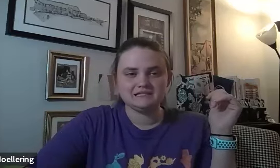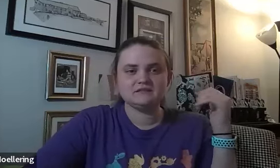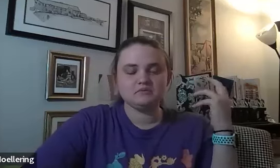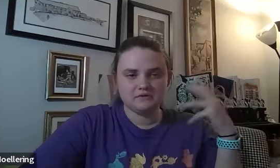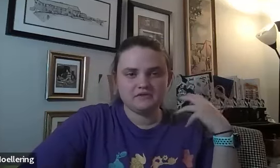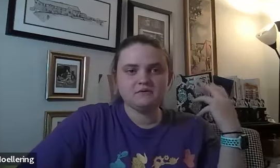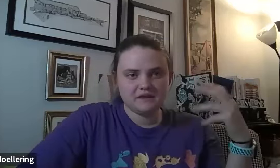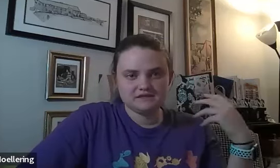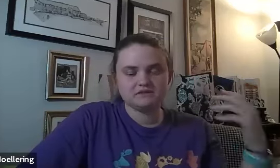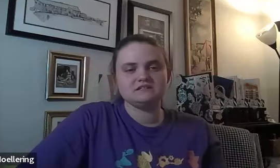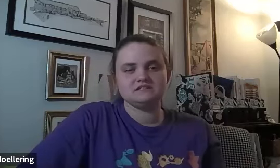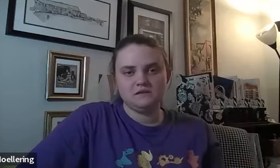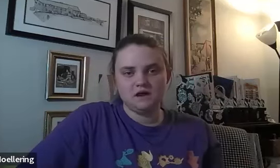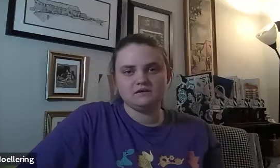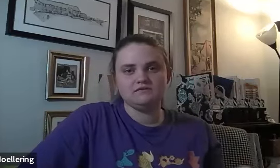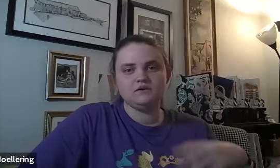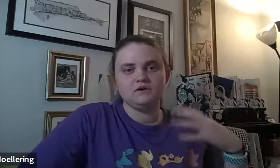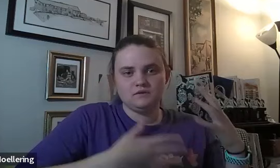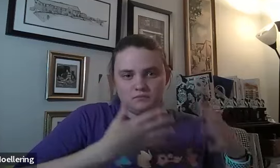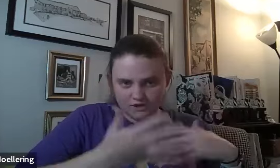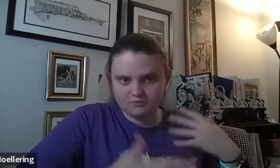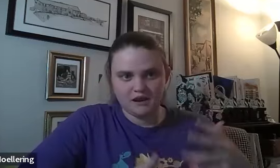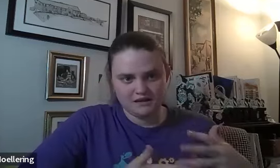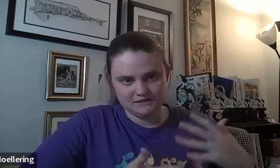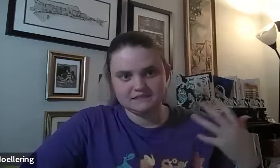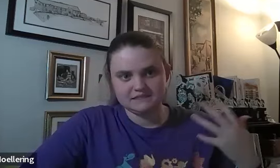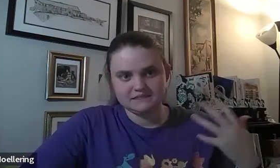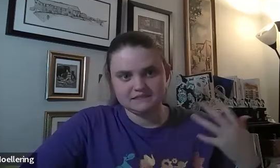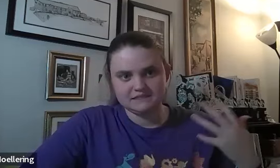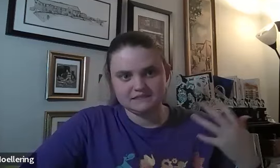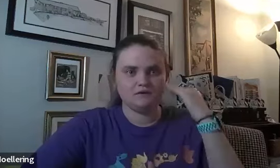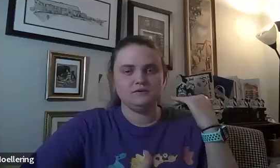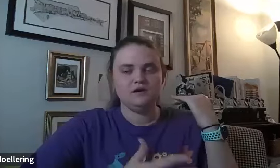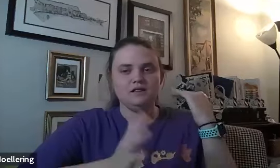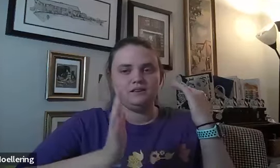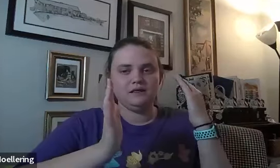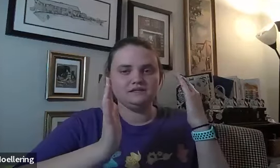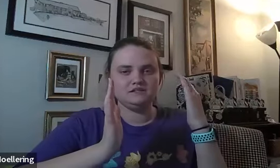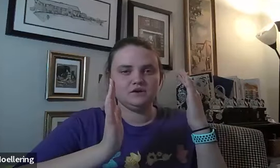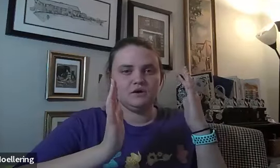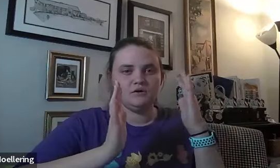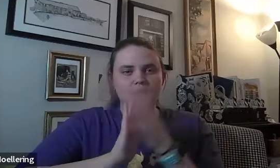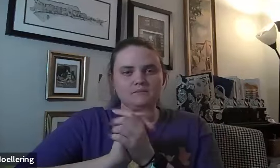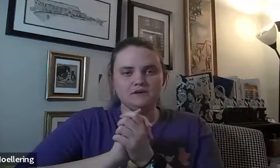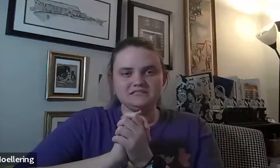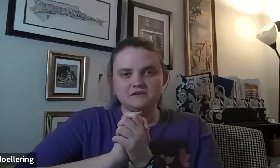the thing with ASL is it's a lot of, the more you practice, it helps. So let's go. I'm going to say a